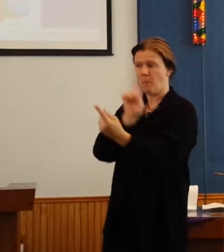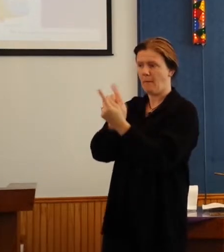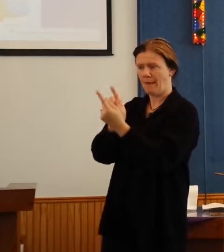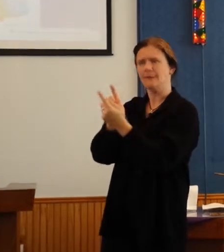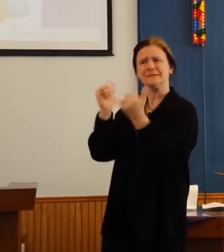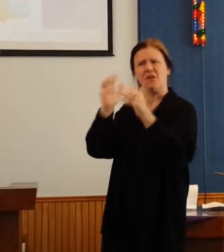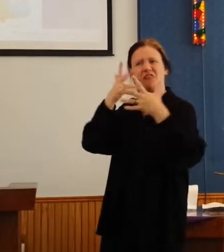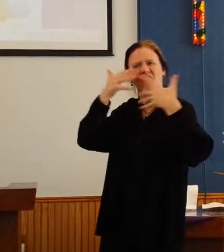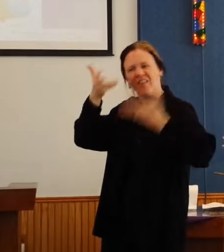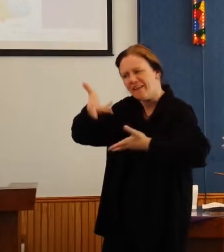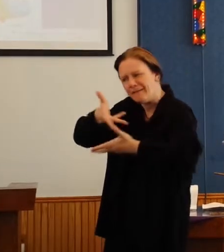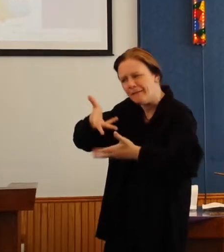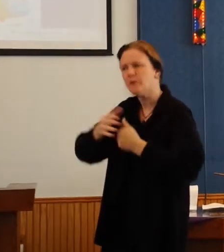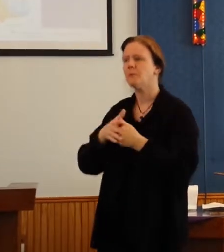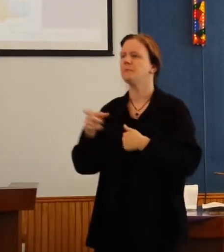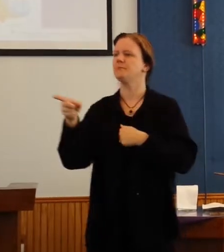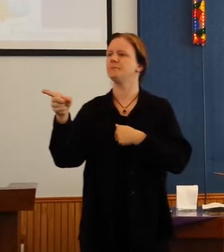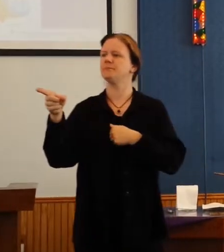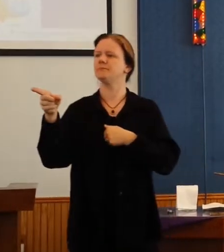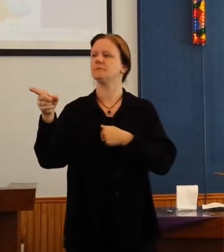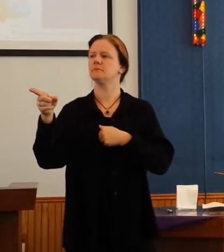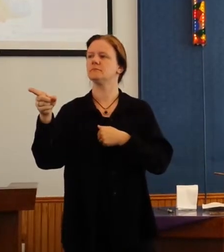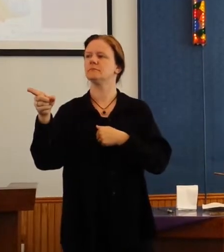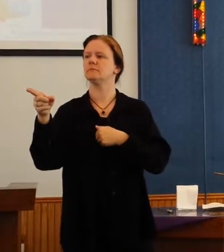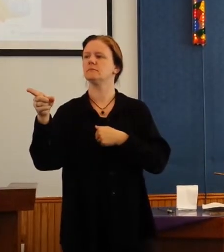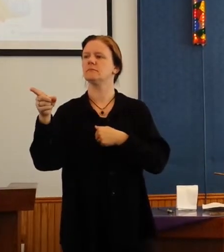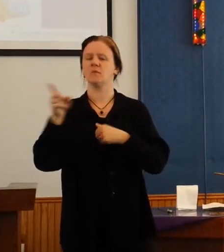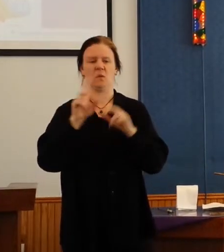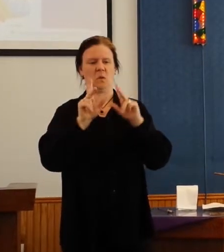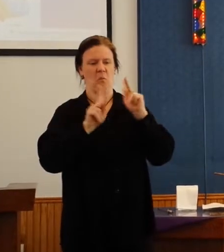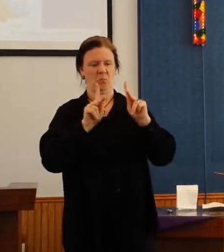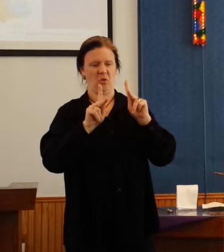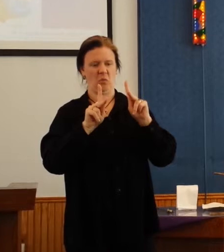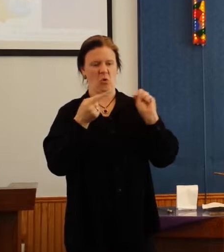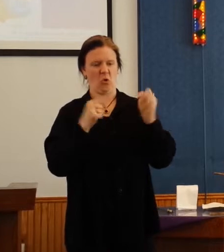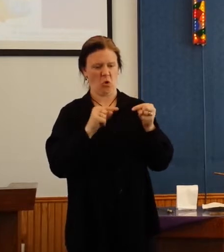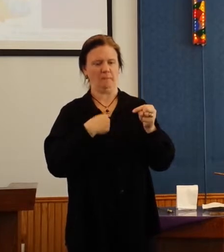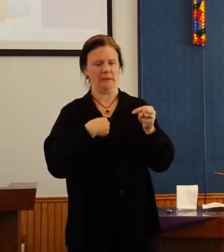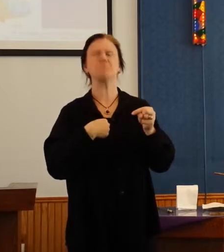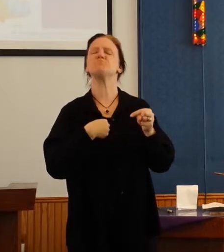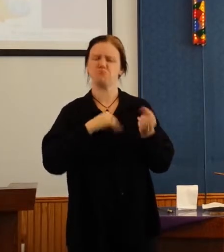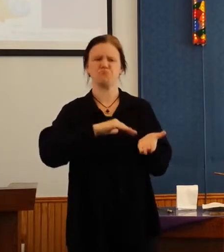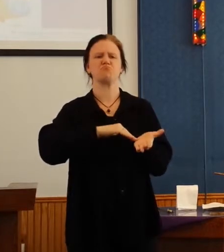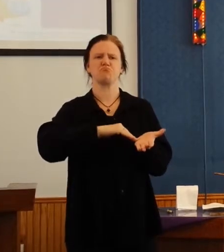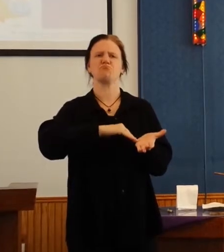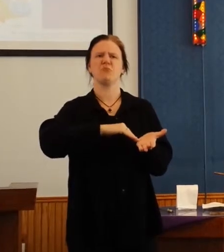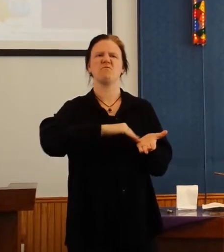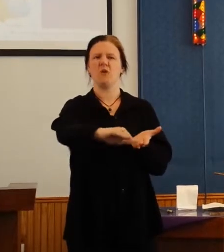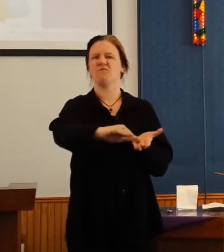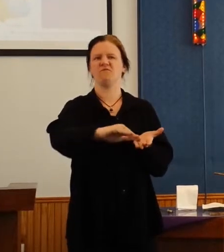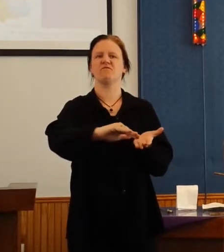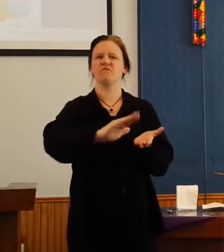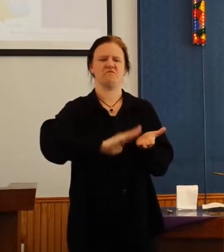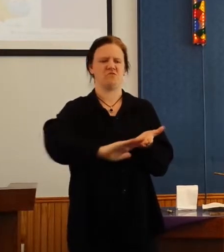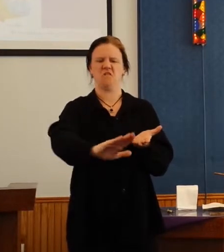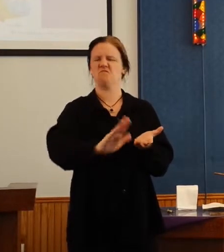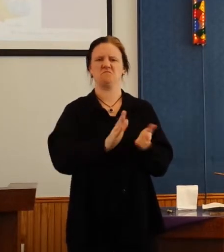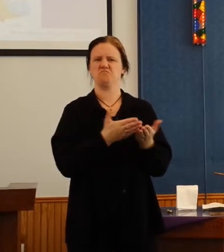strangers, very good. Jan. Forgiving people for doing you wrong. Just in general, forgiving